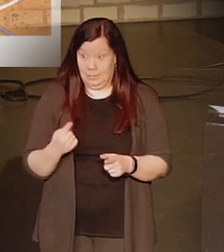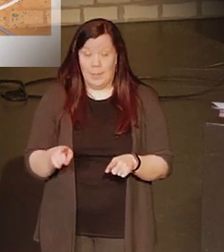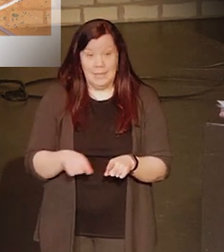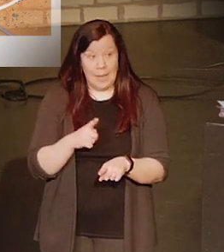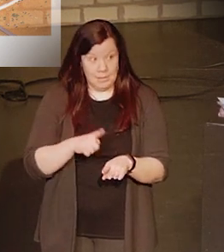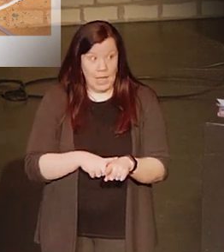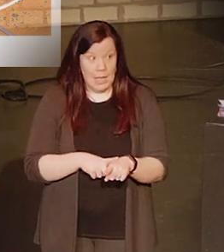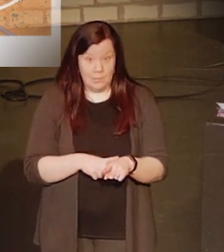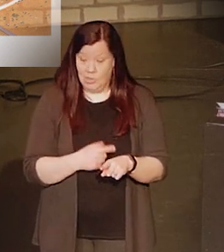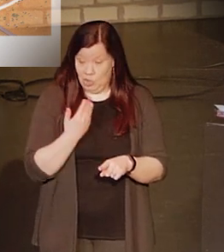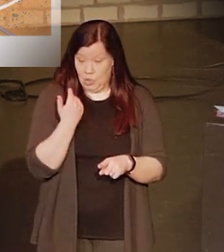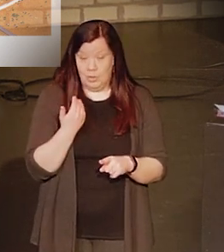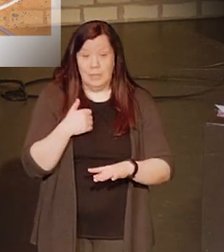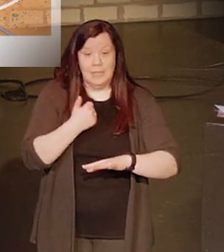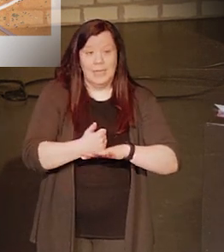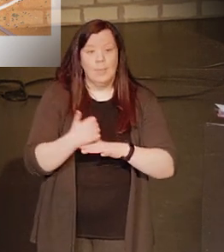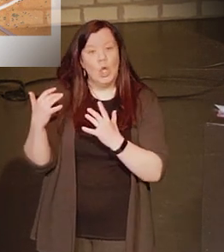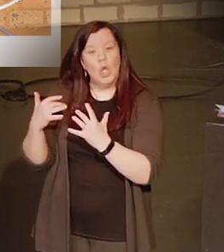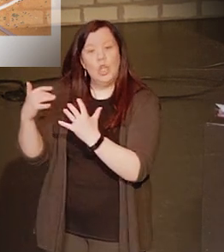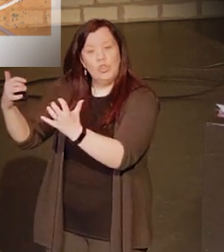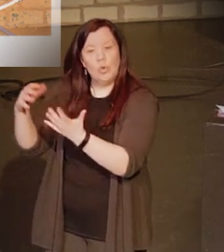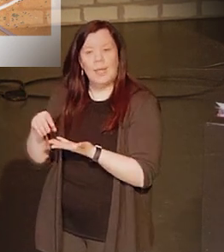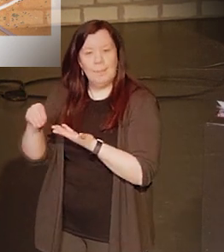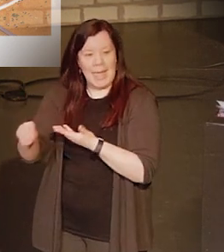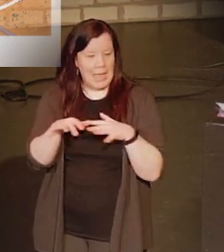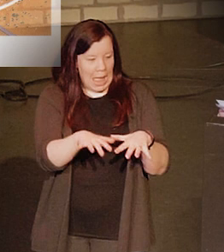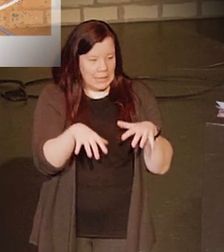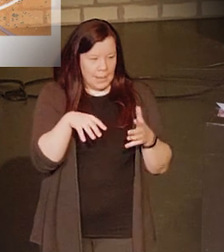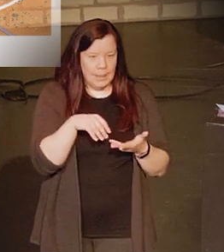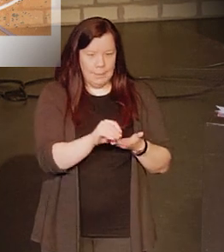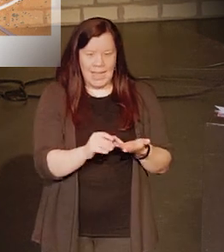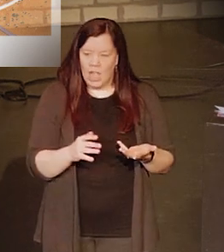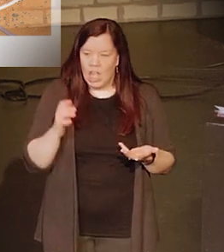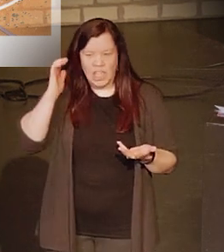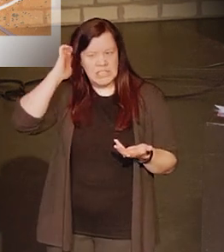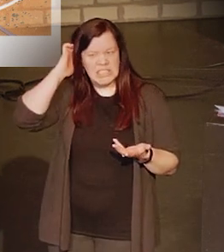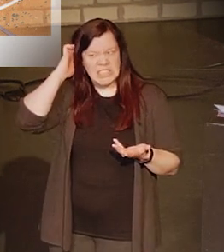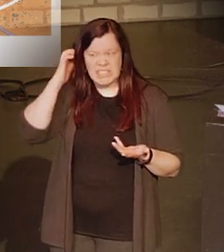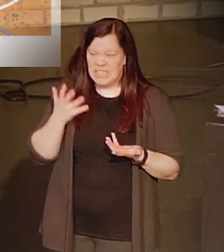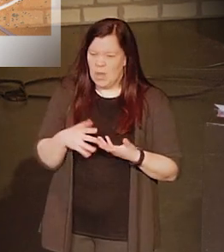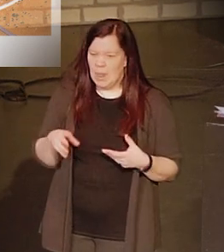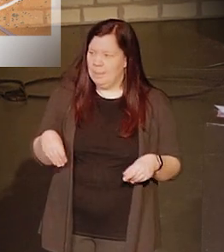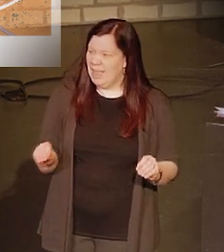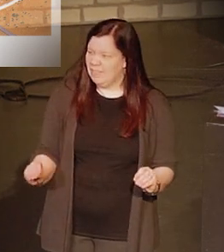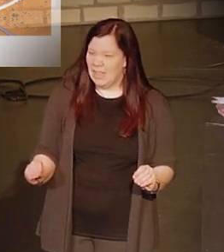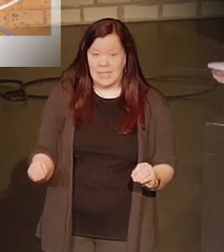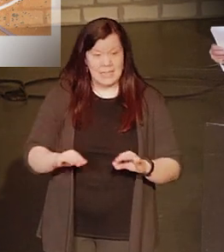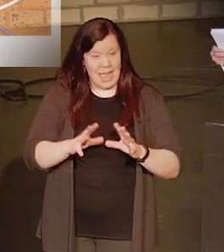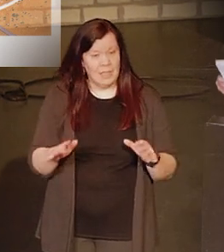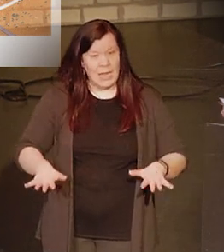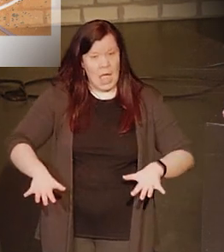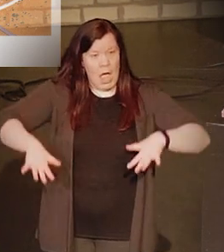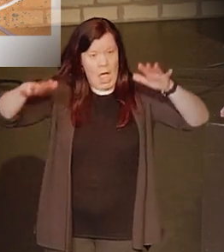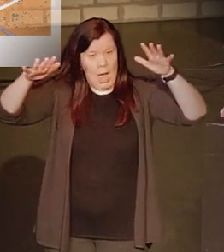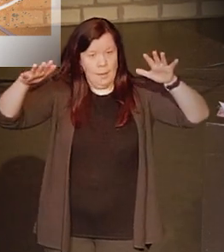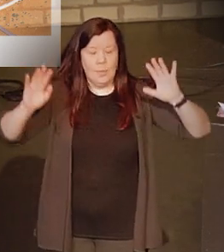which, you will remember, it's just introduced assembly pay at the same rate as jury pay. Costs are going up,